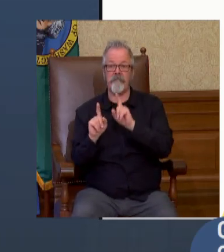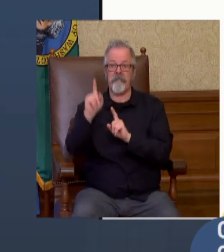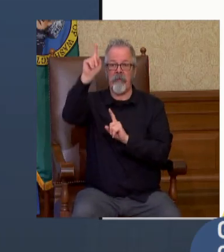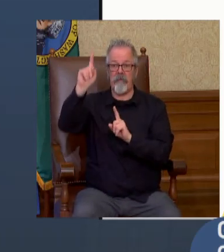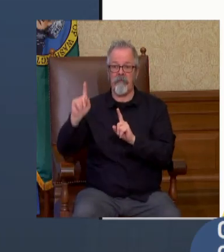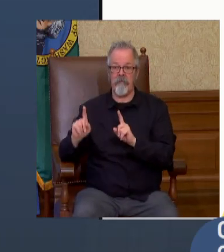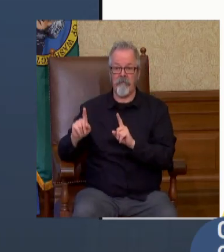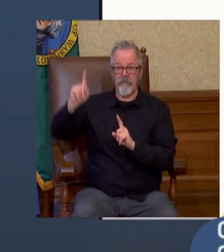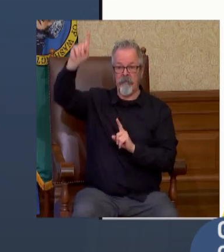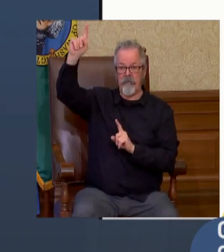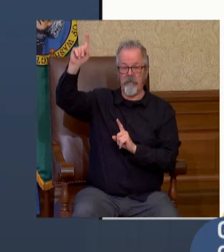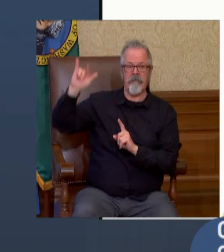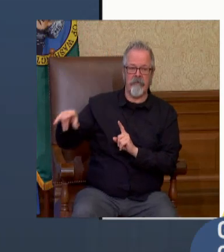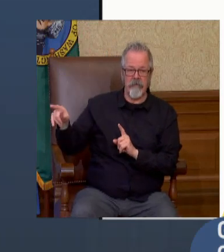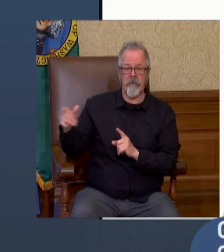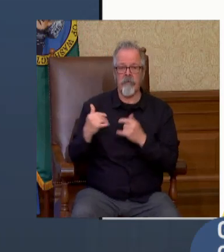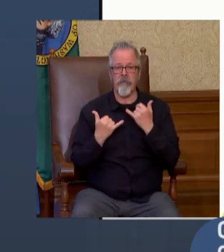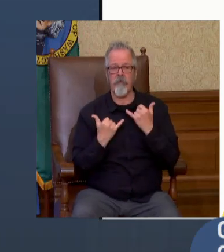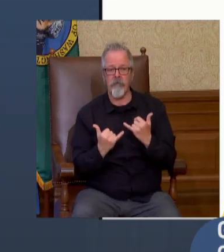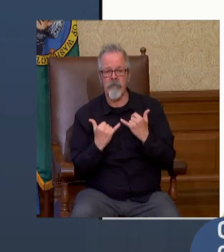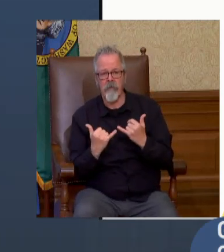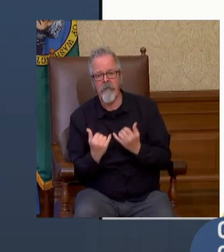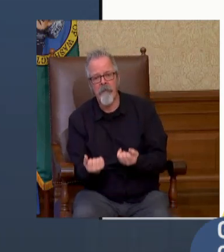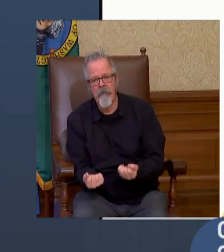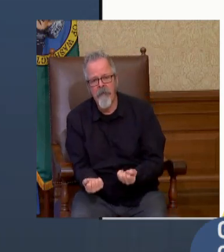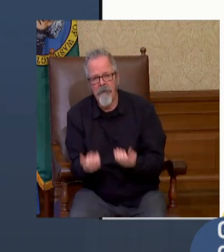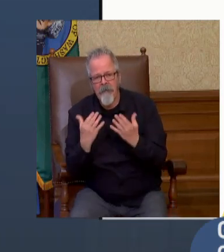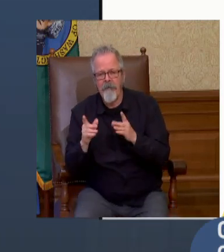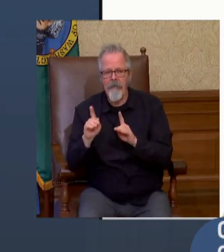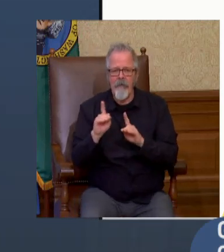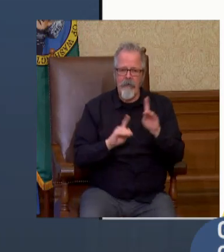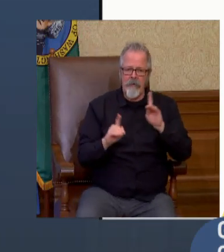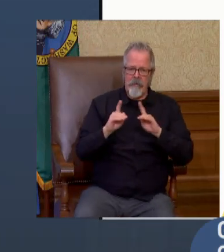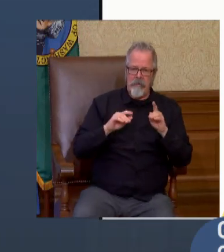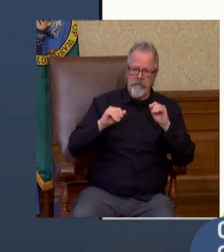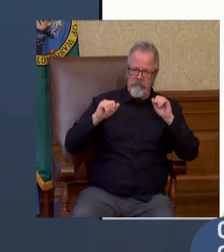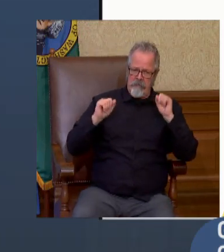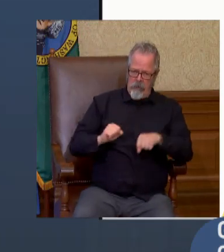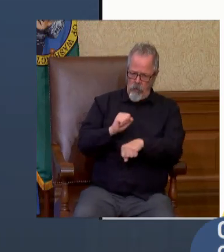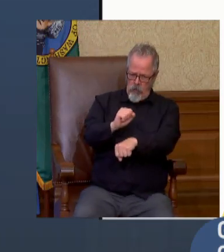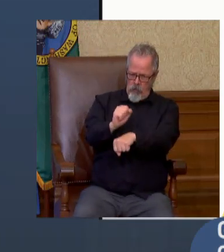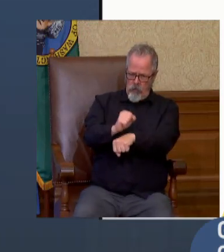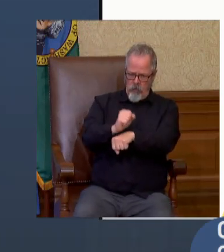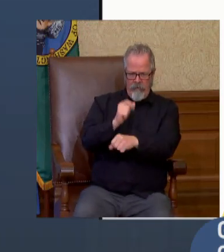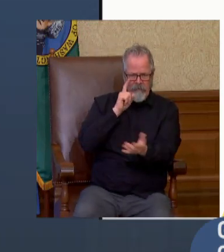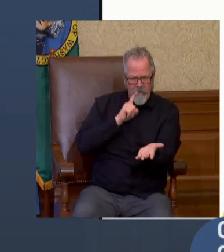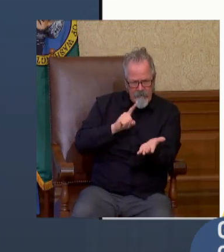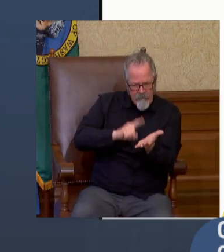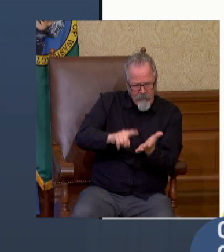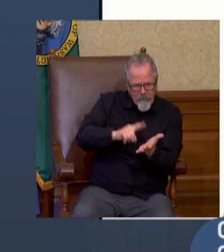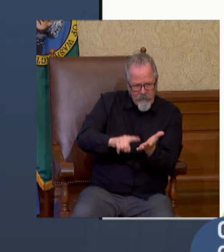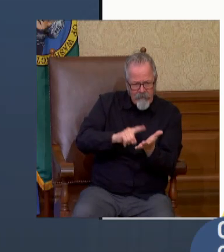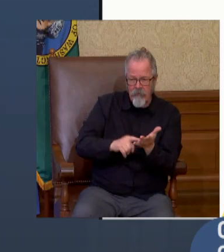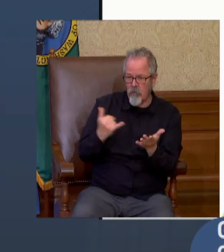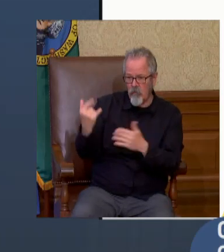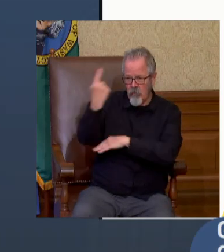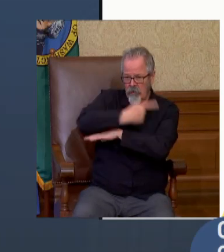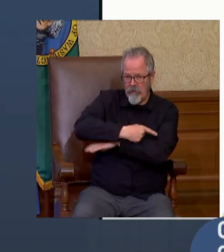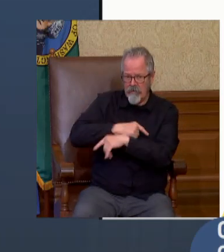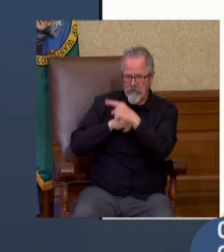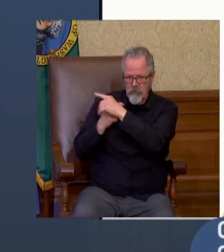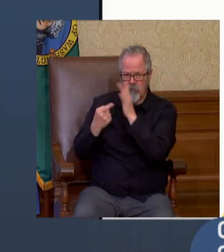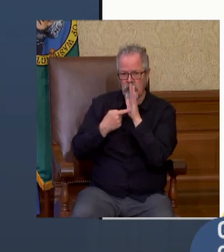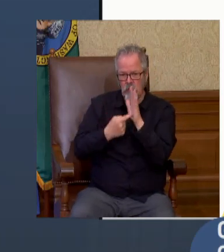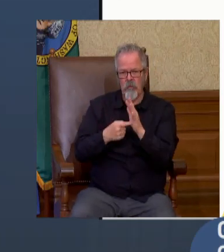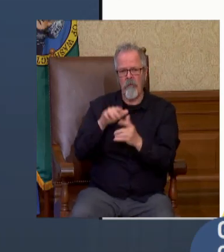working on this. Today we have about 565 people statewide who are working on this issue. We hope